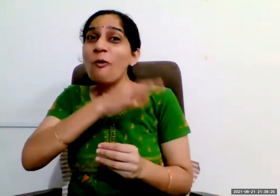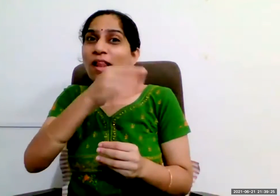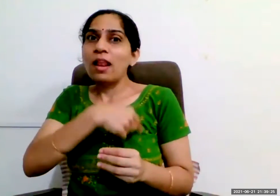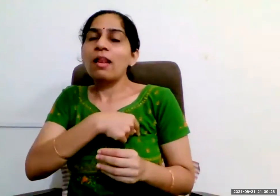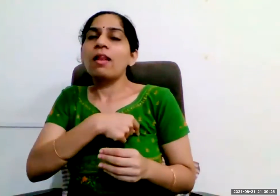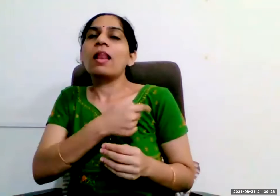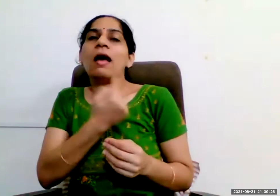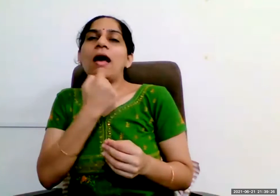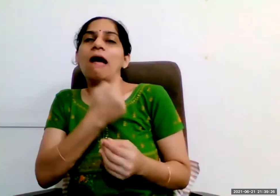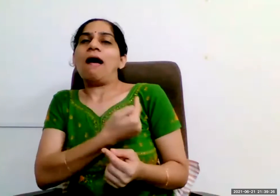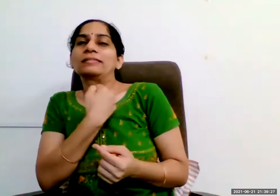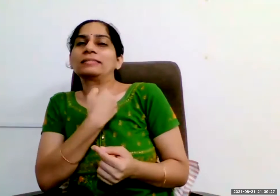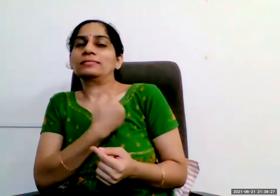body also wants to live forever.